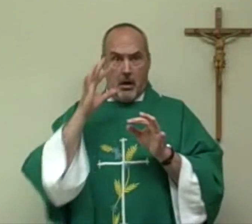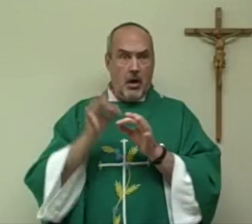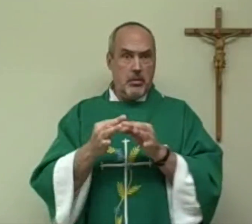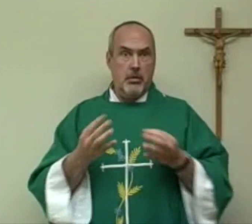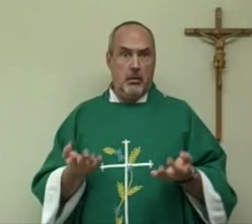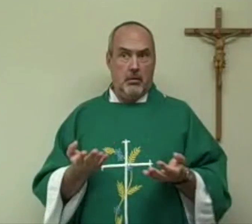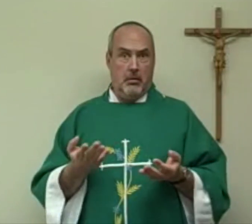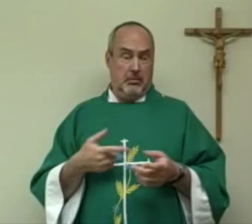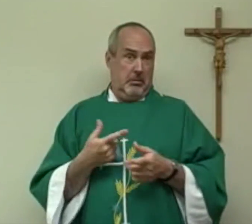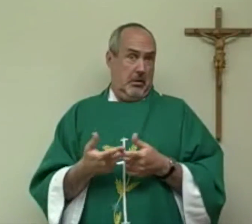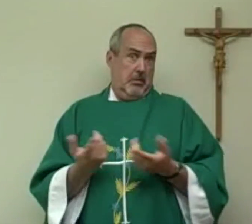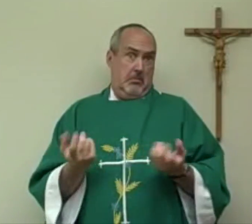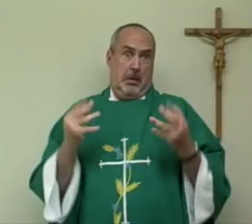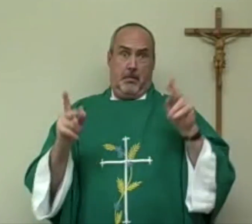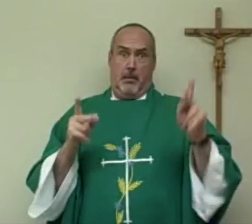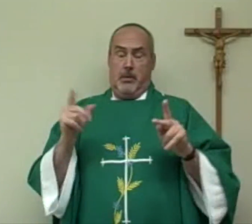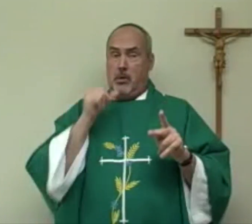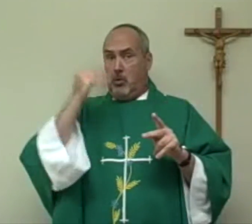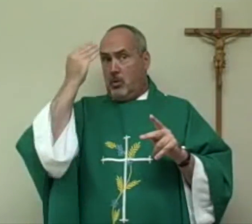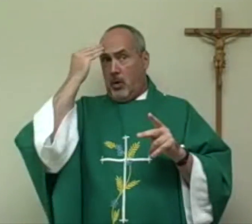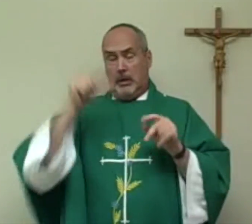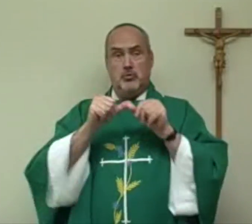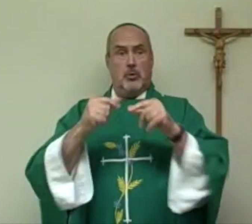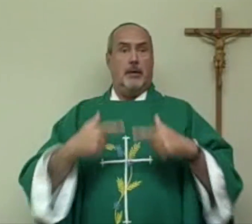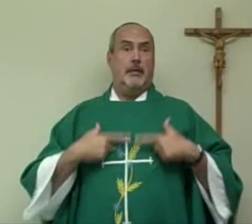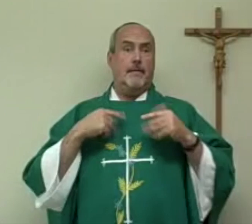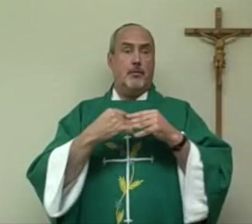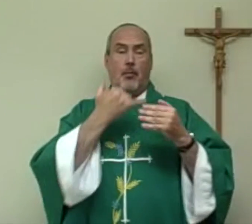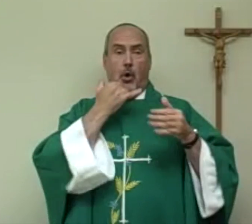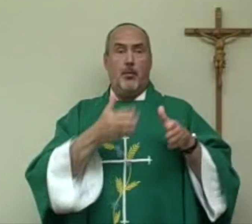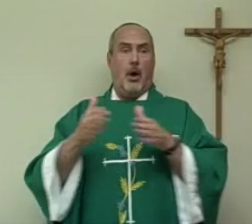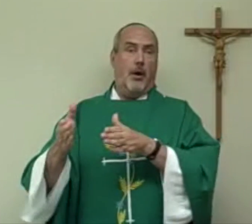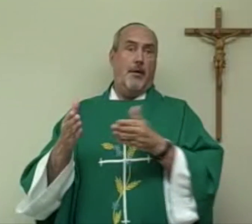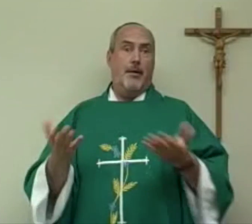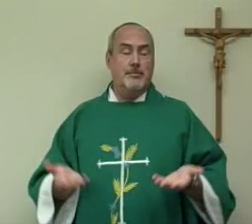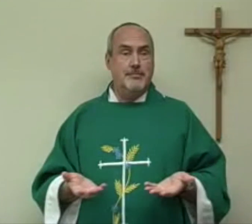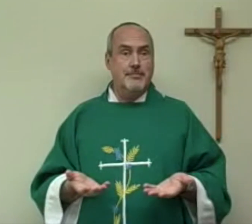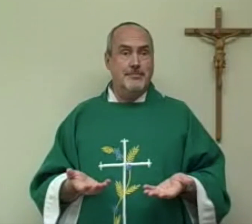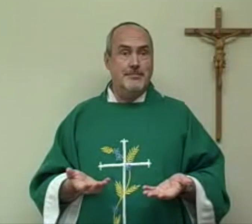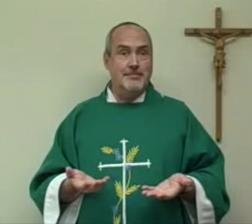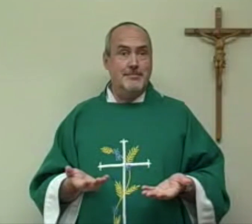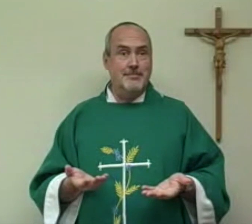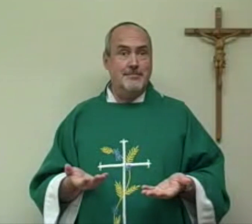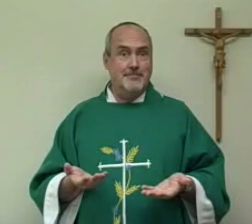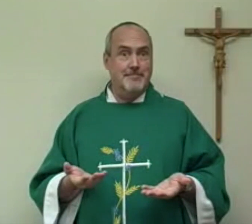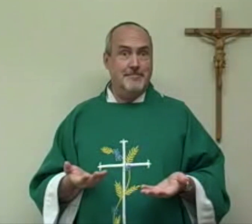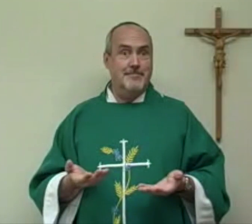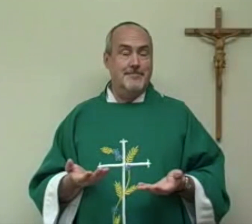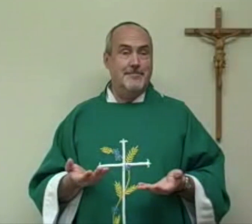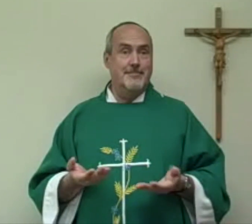if we didn't share our faith and speak out, then people could continue down the wrong path.